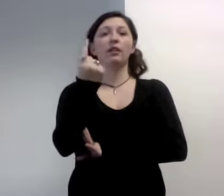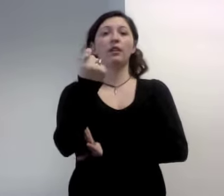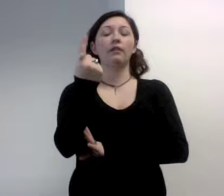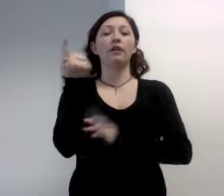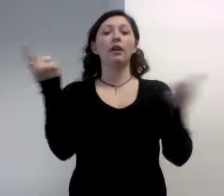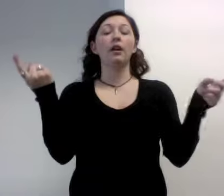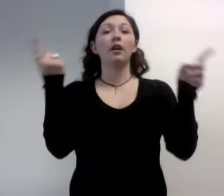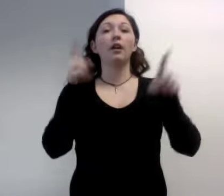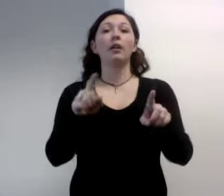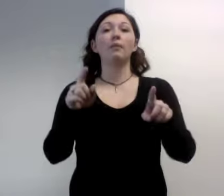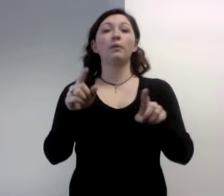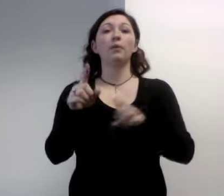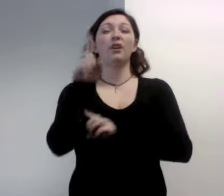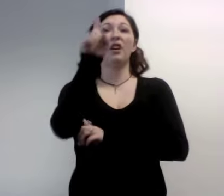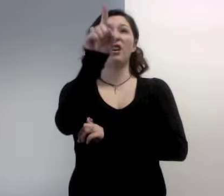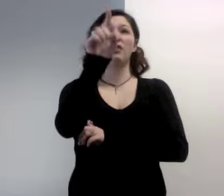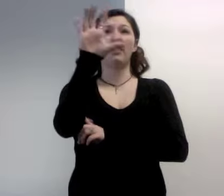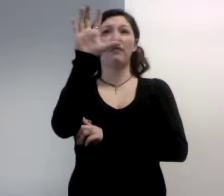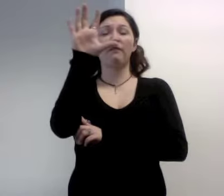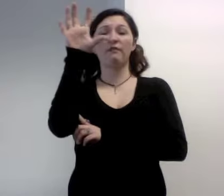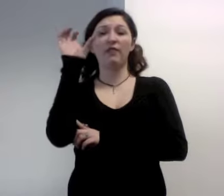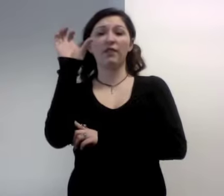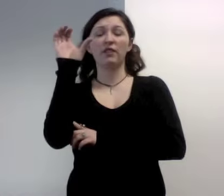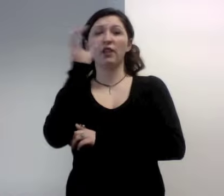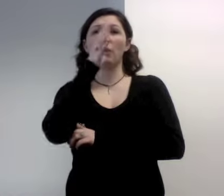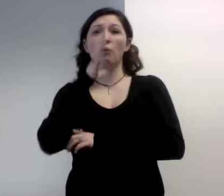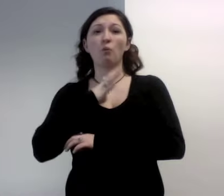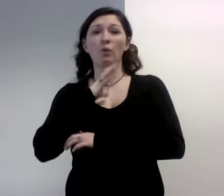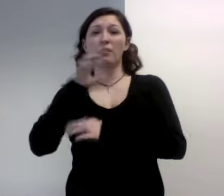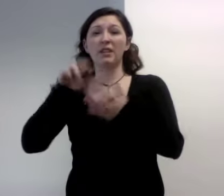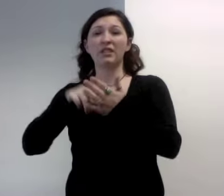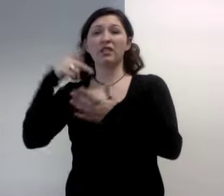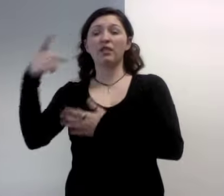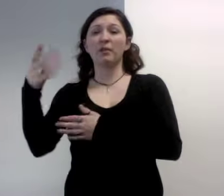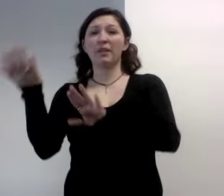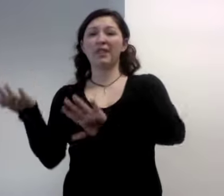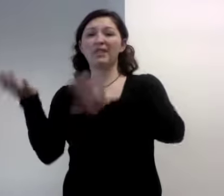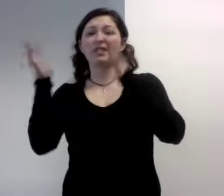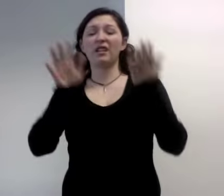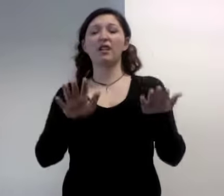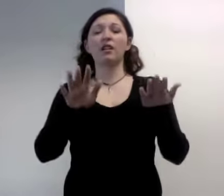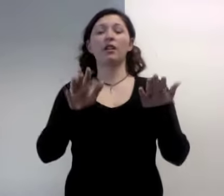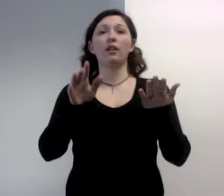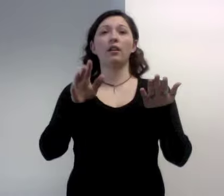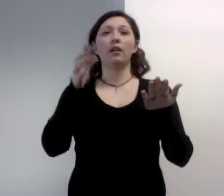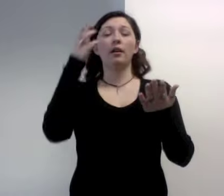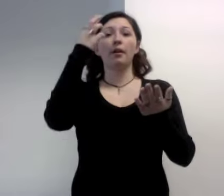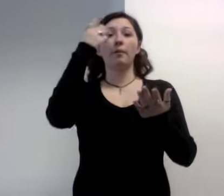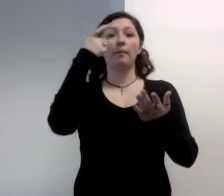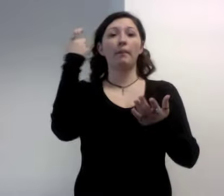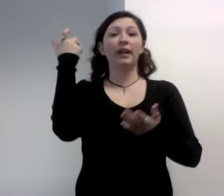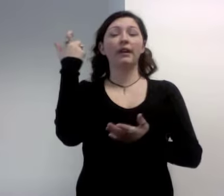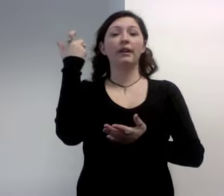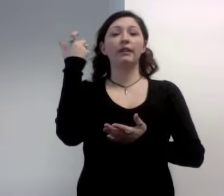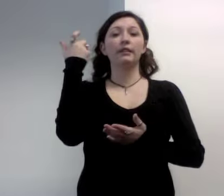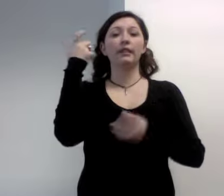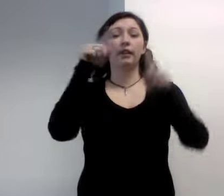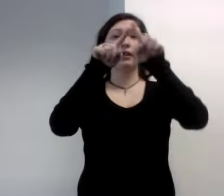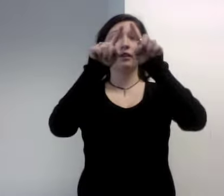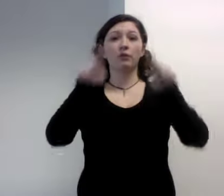with 150 women jumping to their deaths because the Triangle Company refused